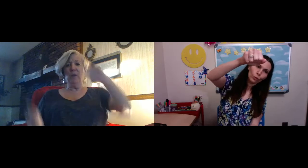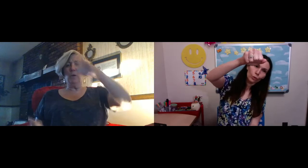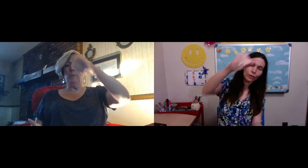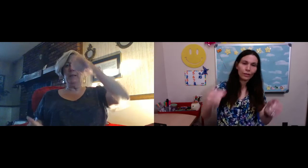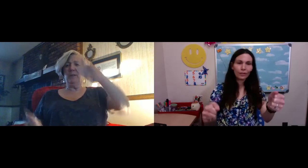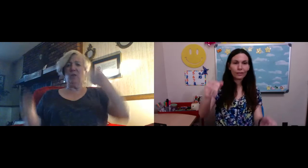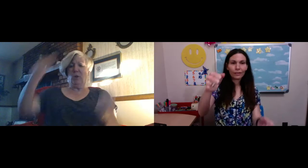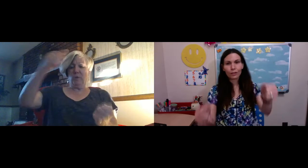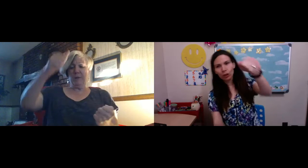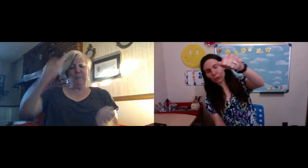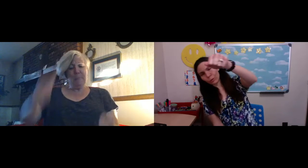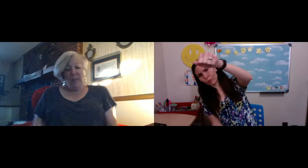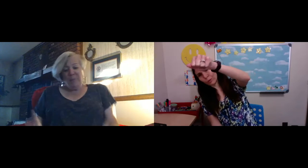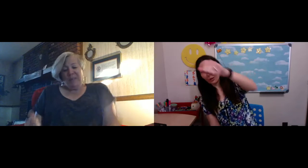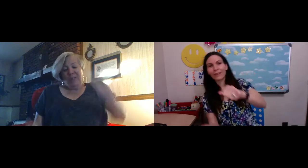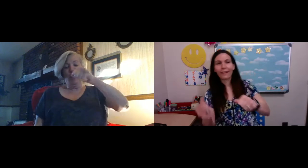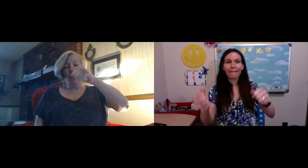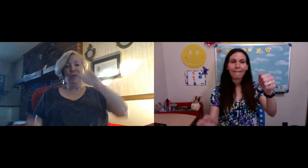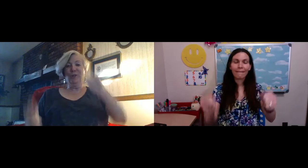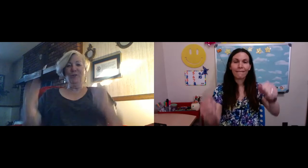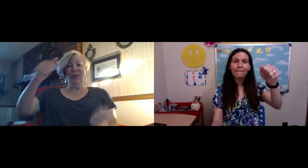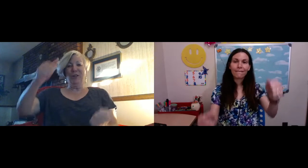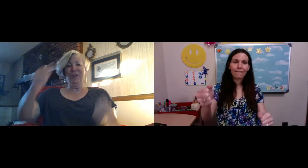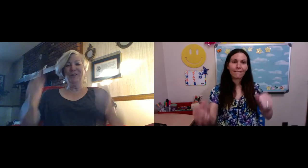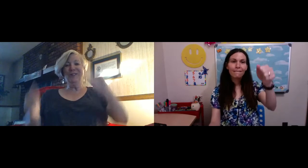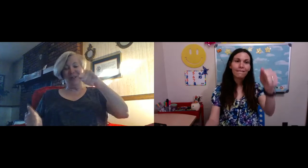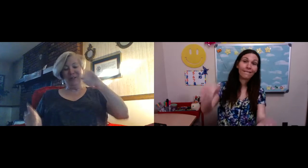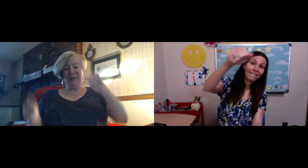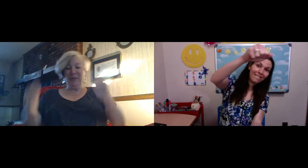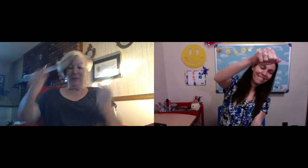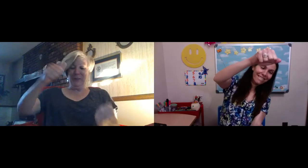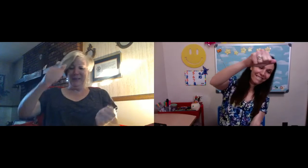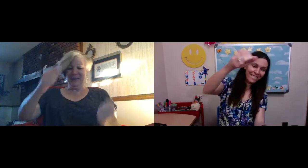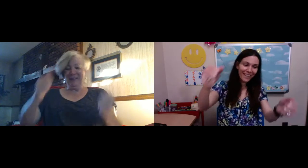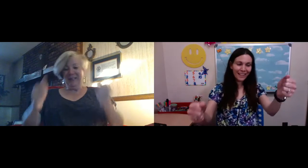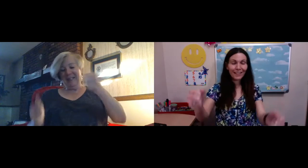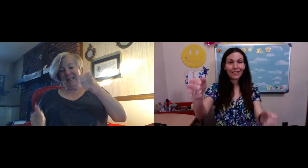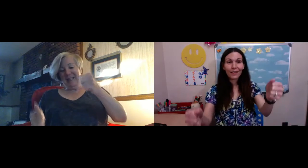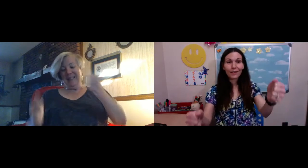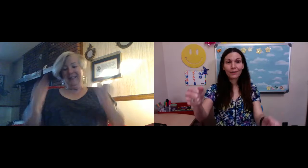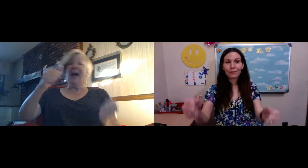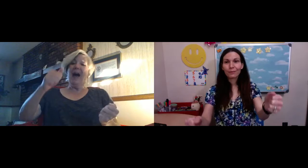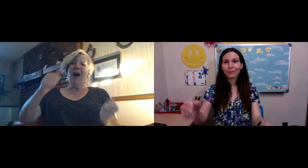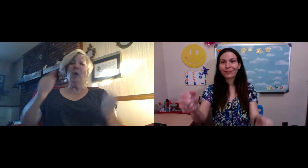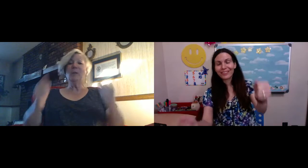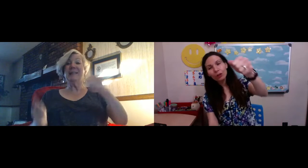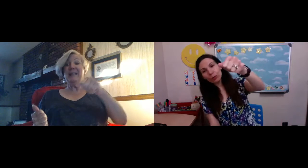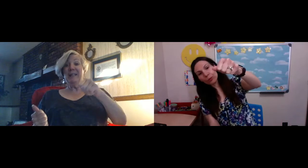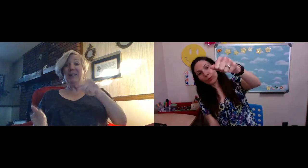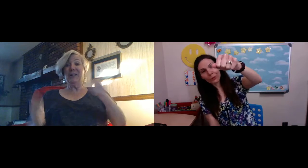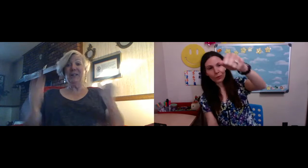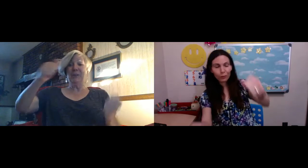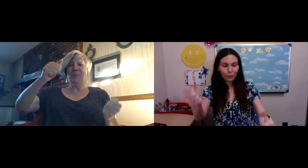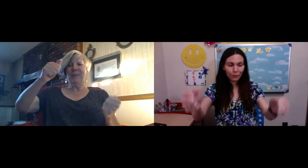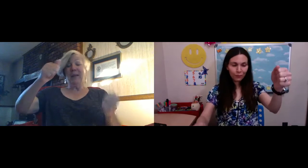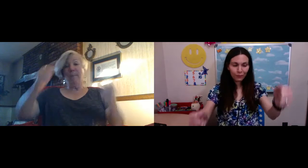how we go make the turns. Turn, turn, turn the wheel. That is how we